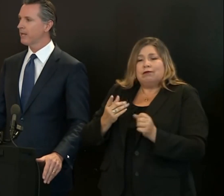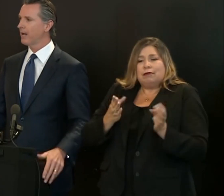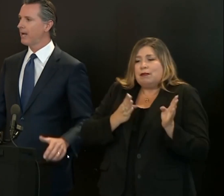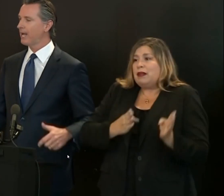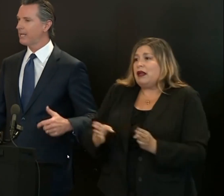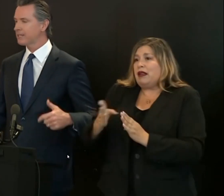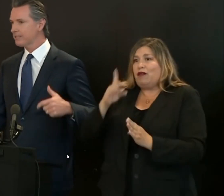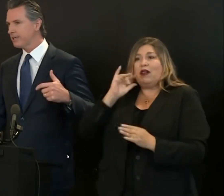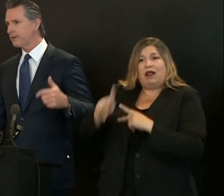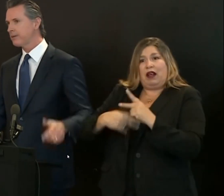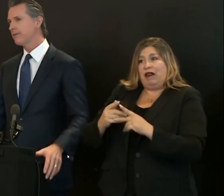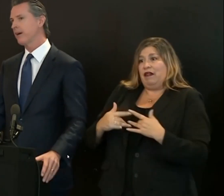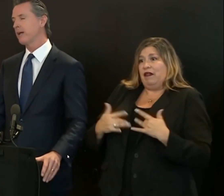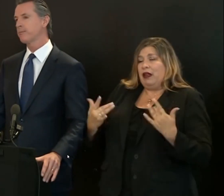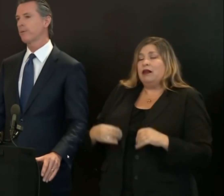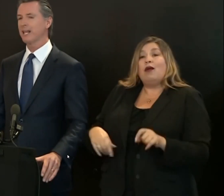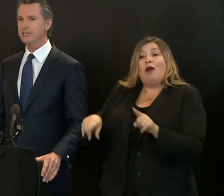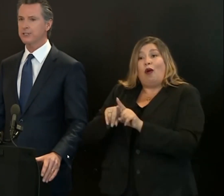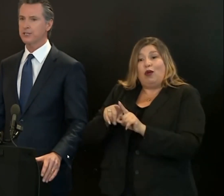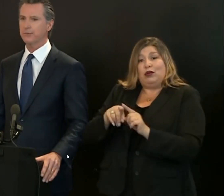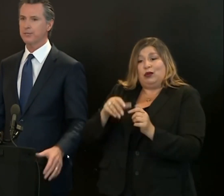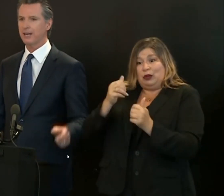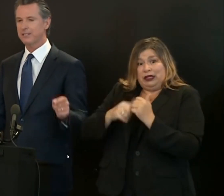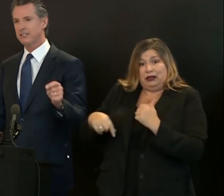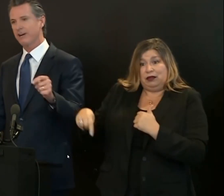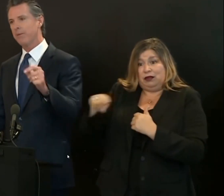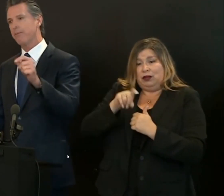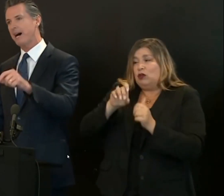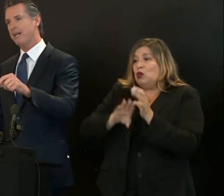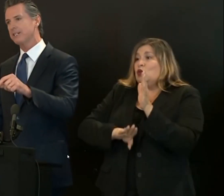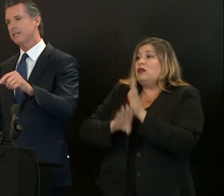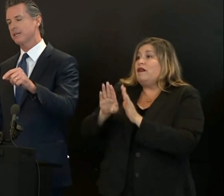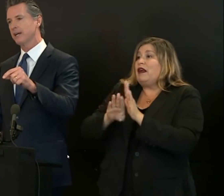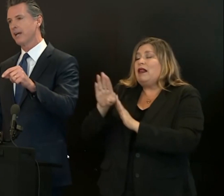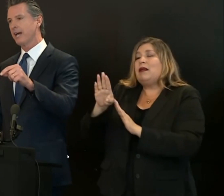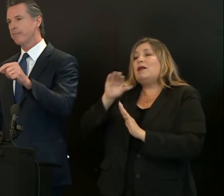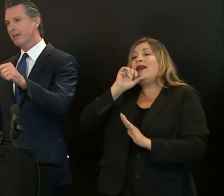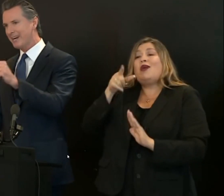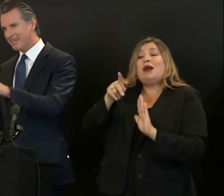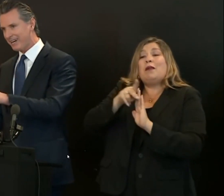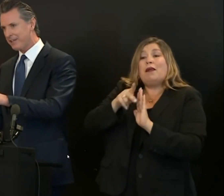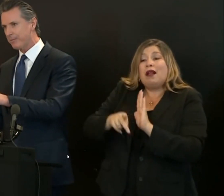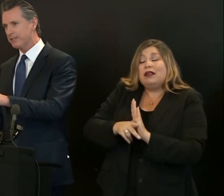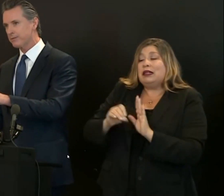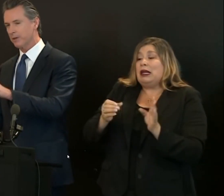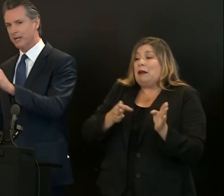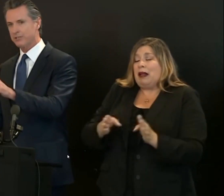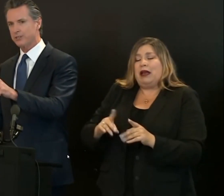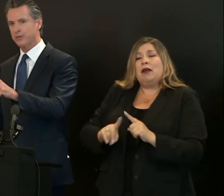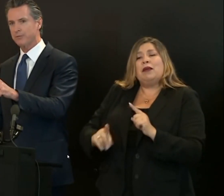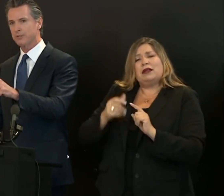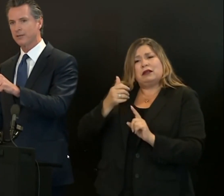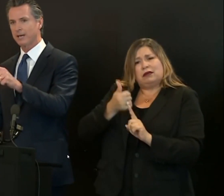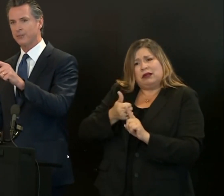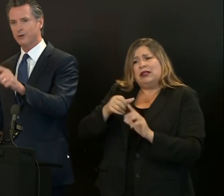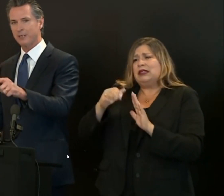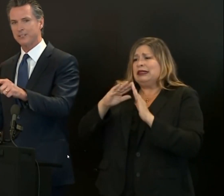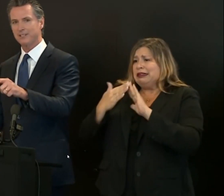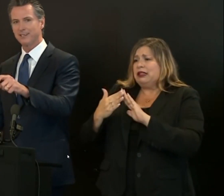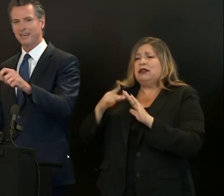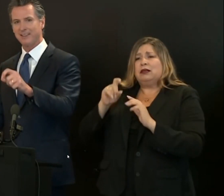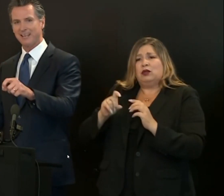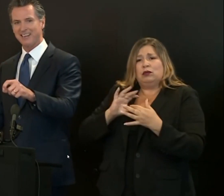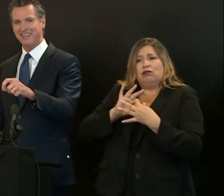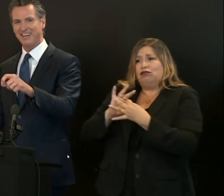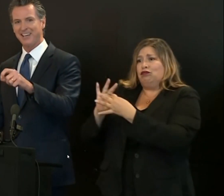plans, and to continue to develop relationships, not just develop policies and planning documents. Relationships and